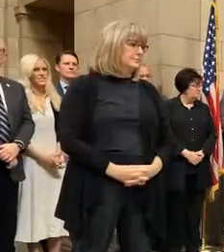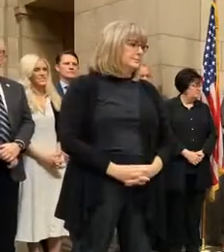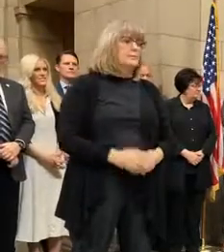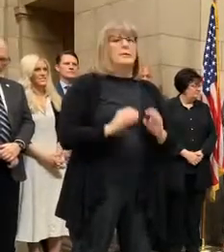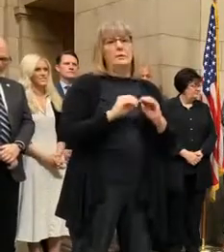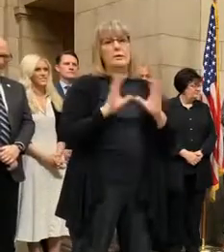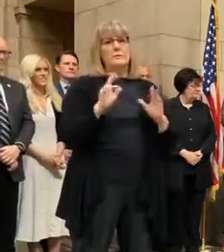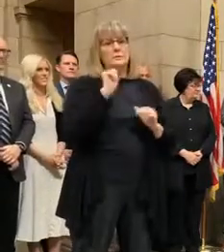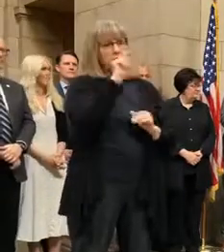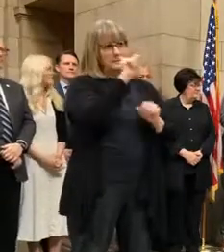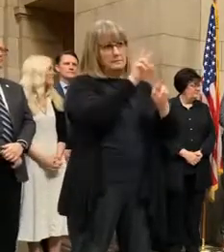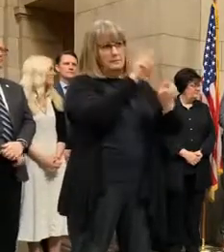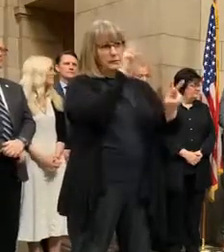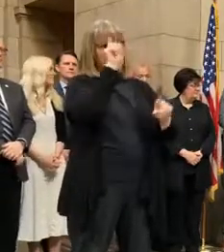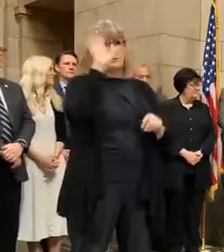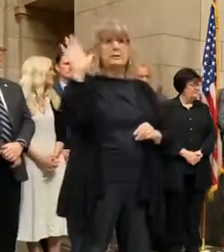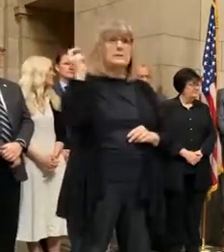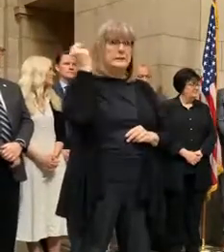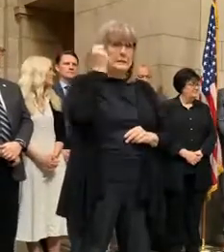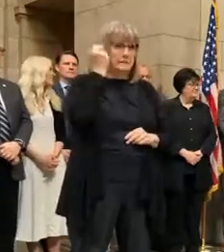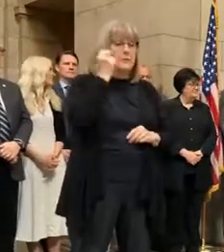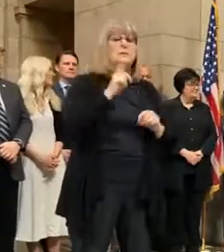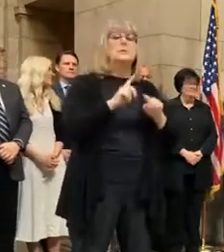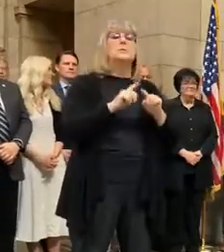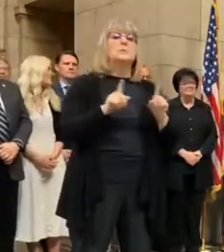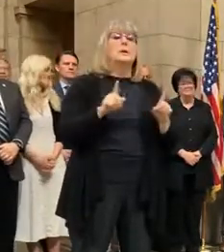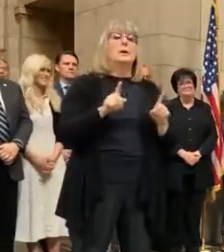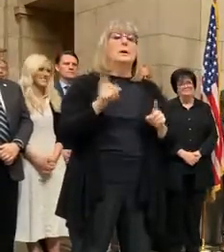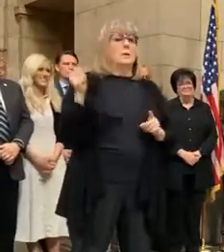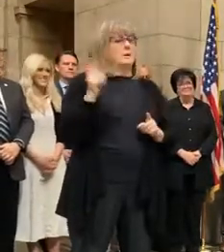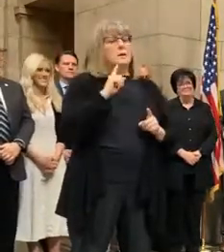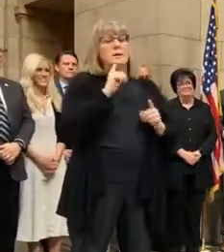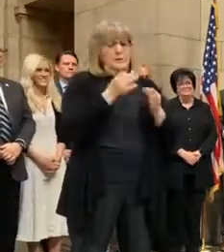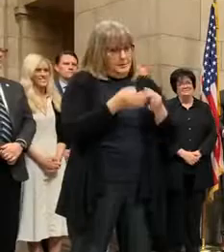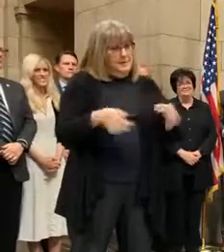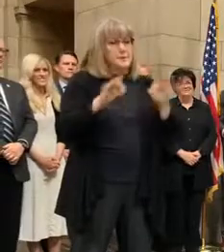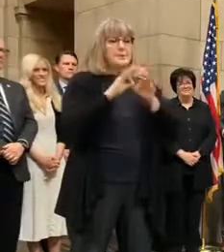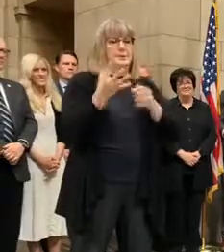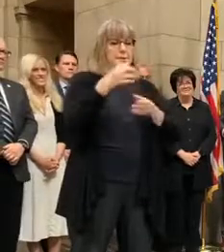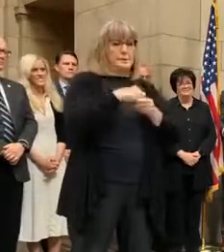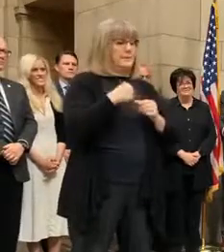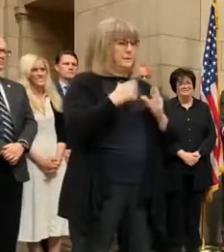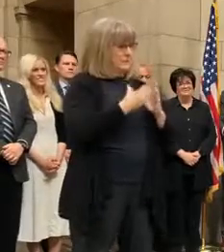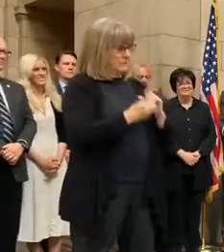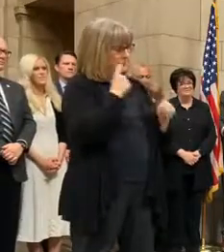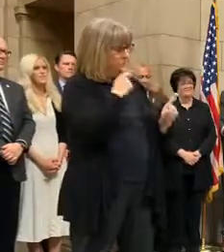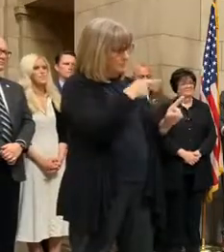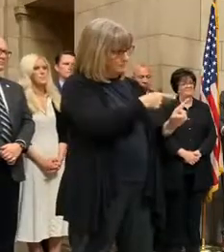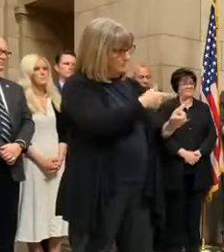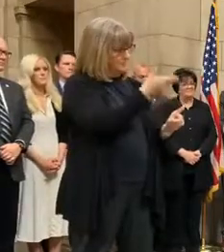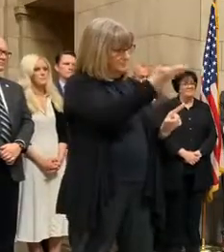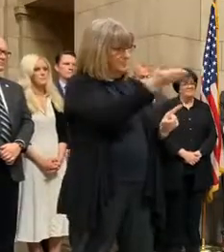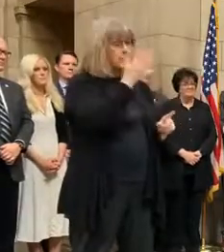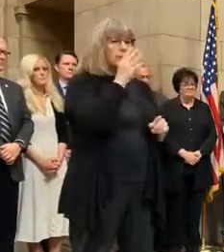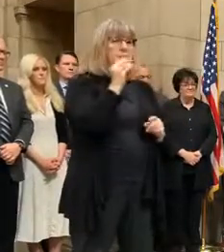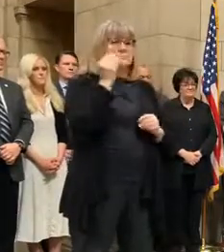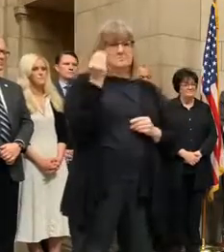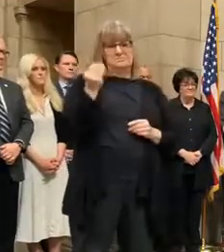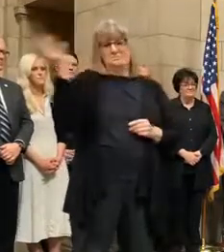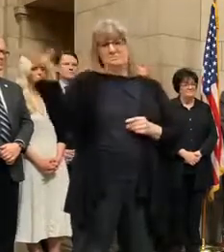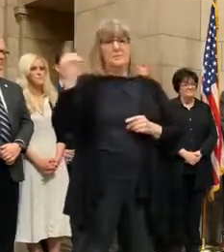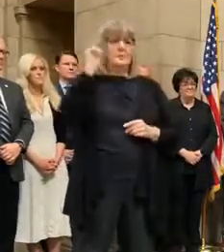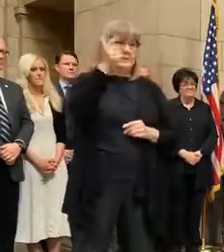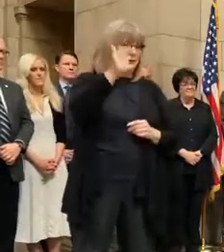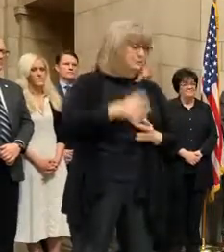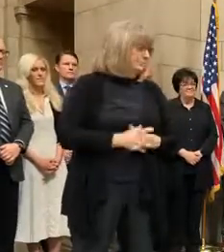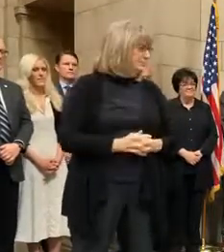because obviously he's at the funeral for his nephew. But again, he was an integral part of the team, so I've got a copy for him, which we will deliver to him